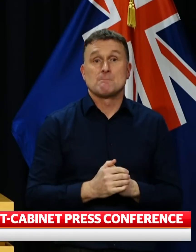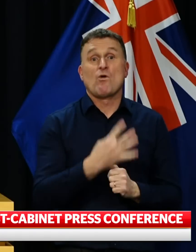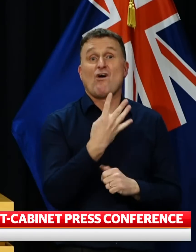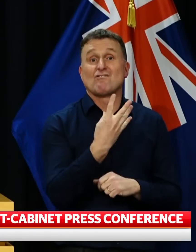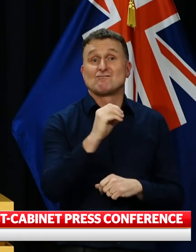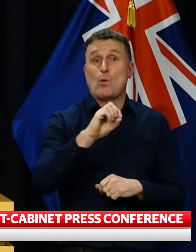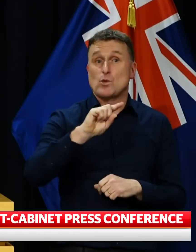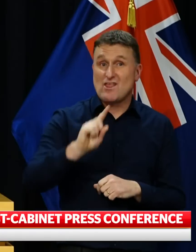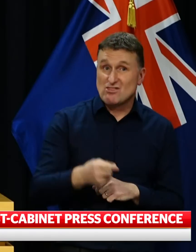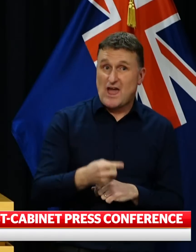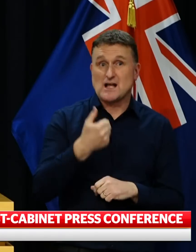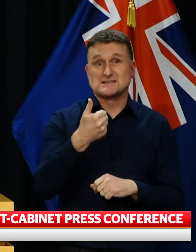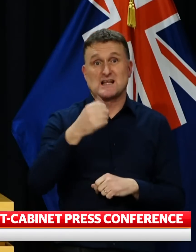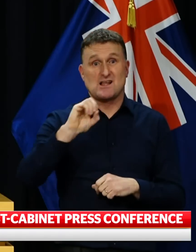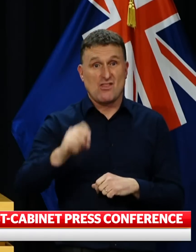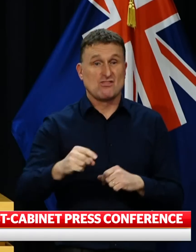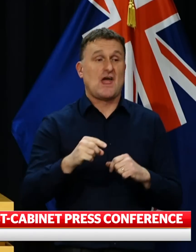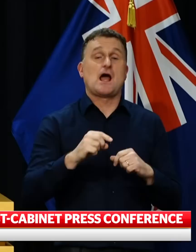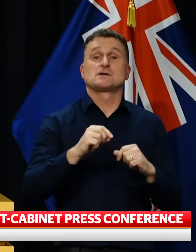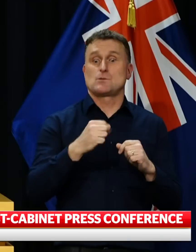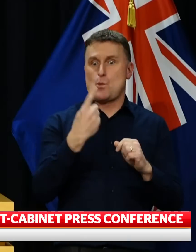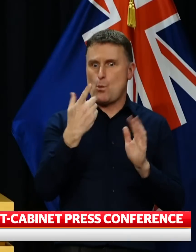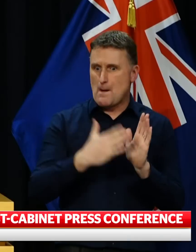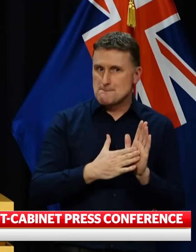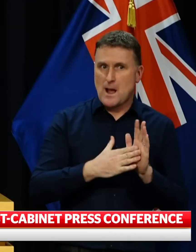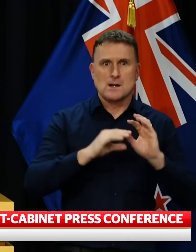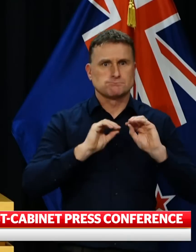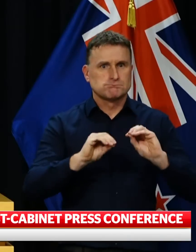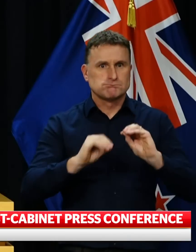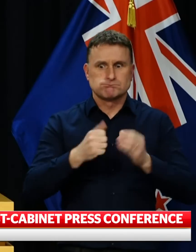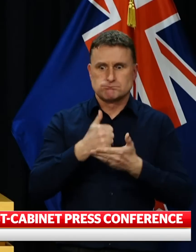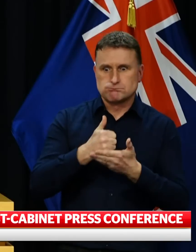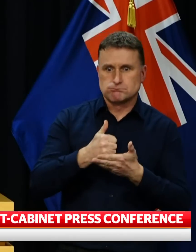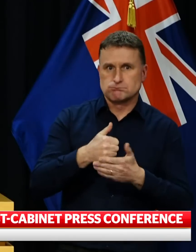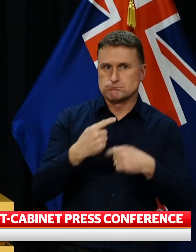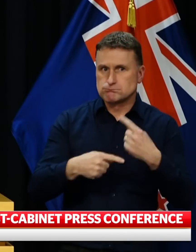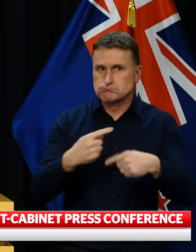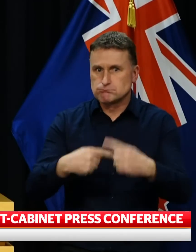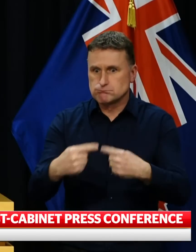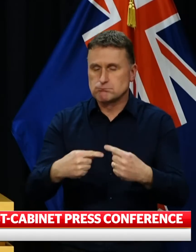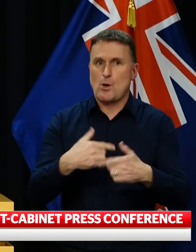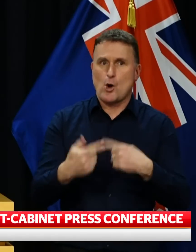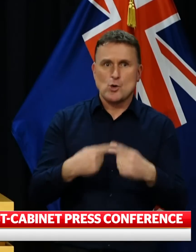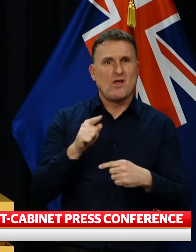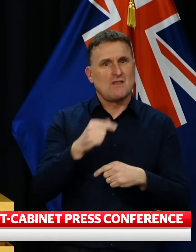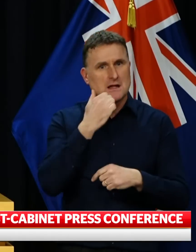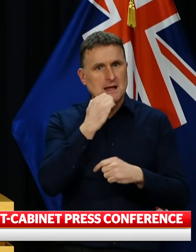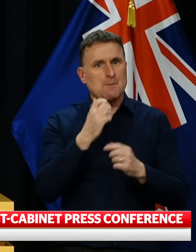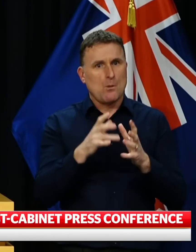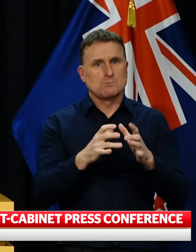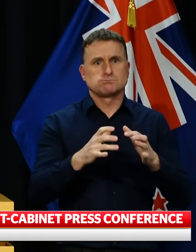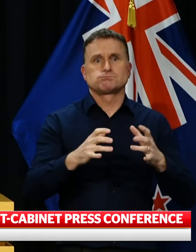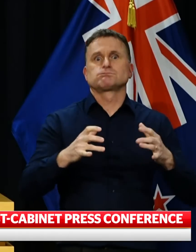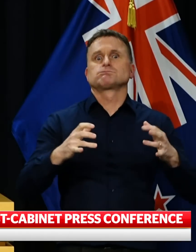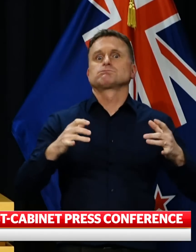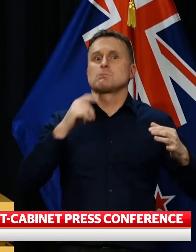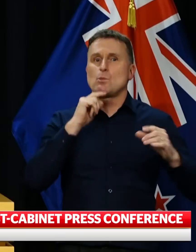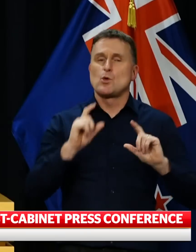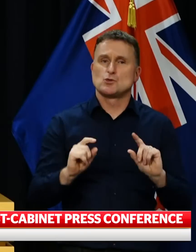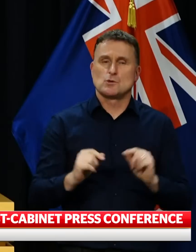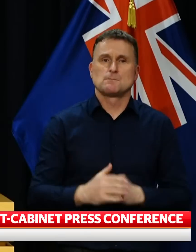60,000 sessions a month are now being delivered, and that number will continue to grow as the phased nationwide rollout